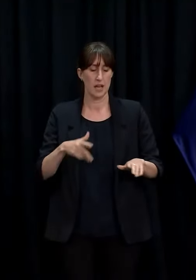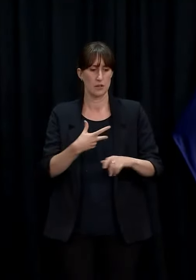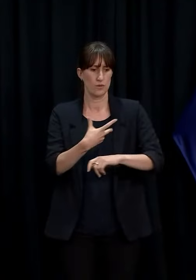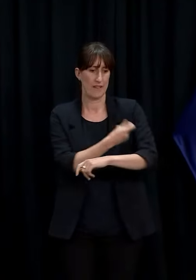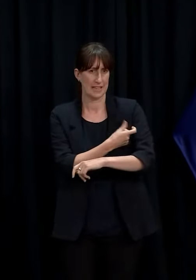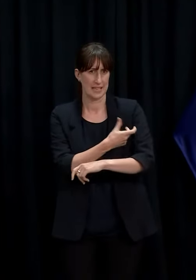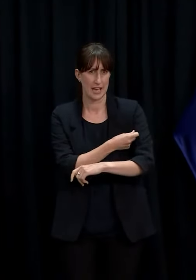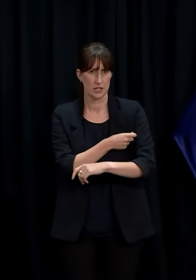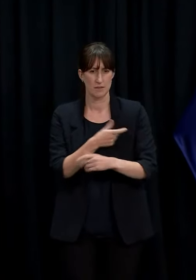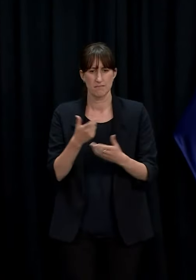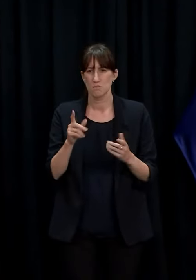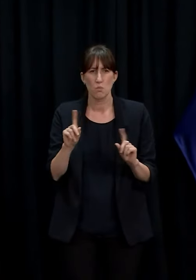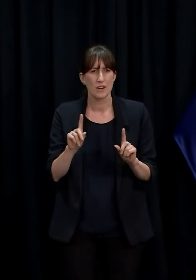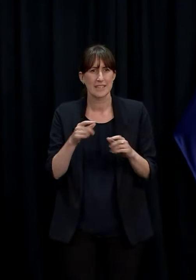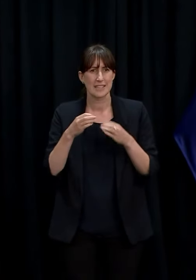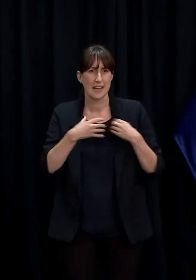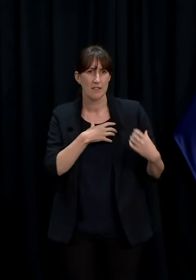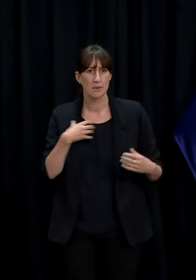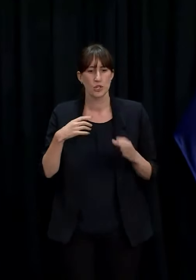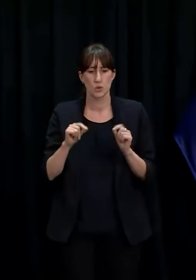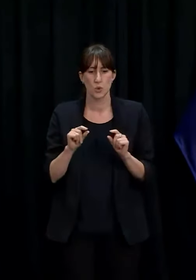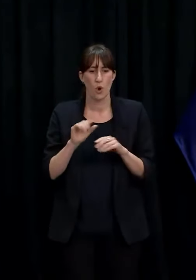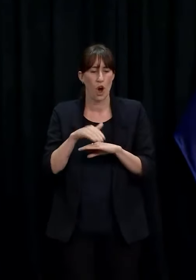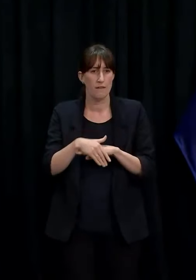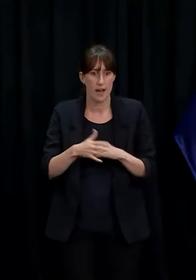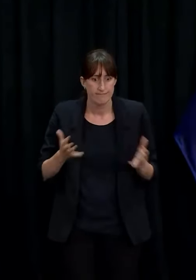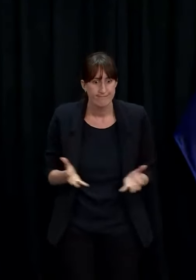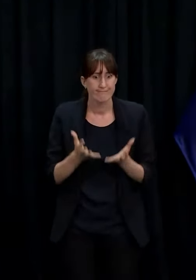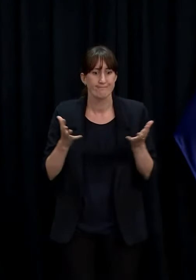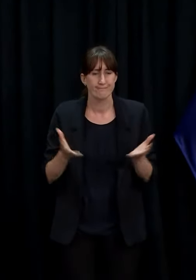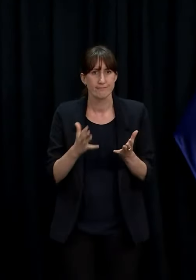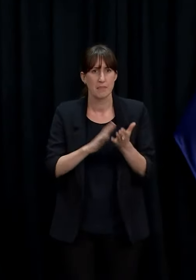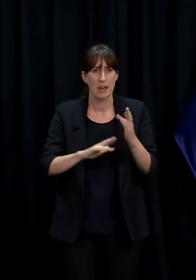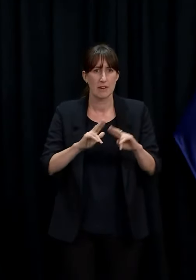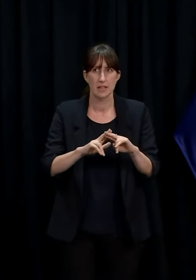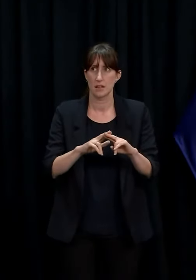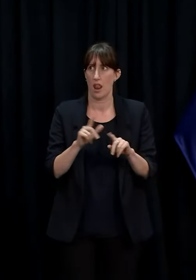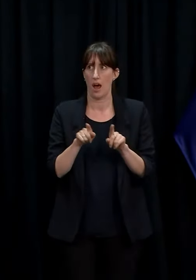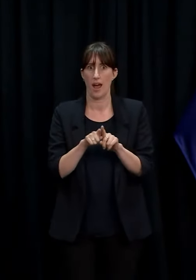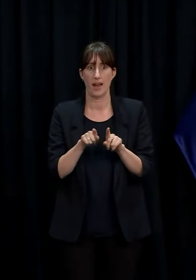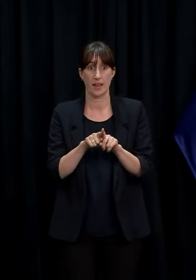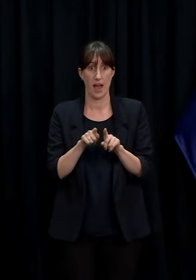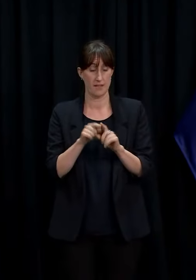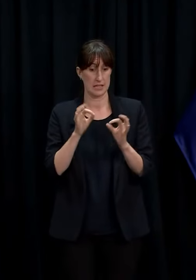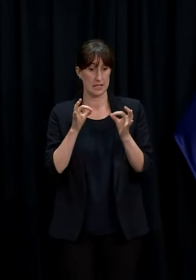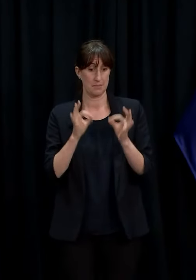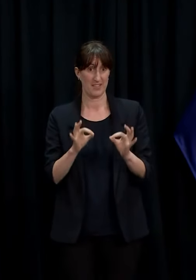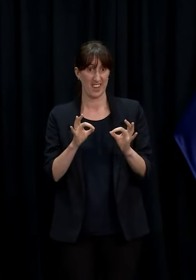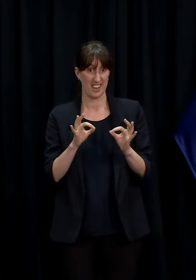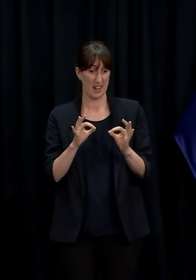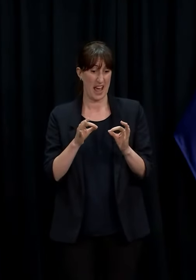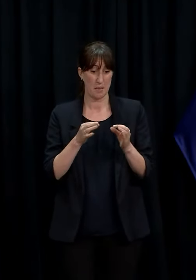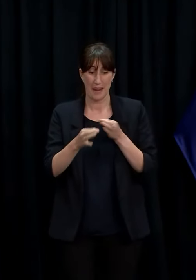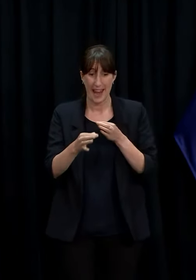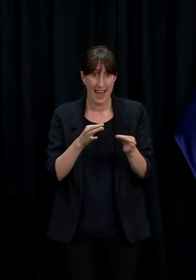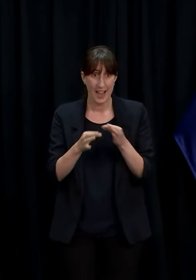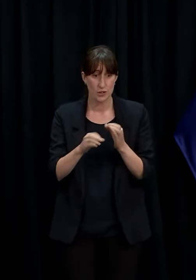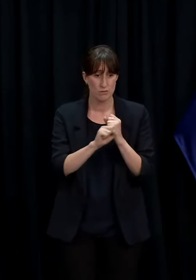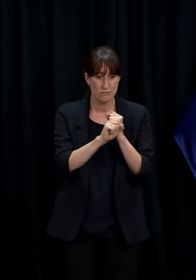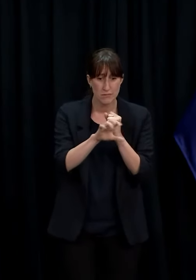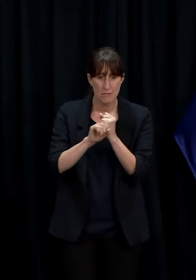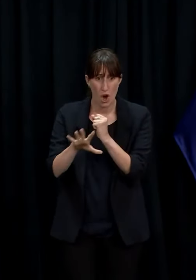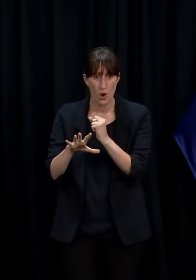may be? Are you putting more money into advertising? Are you trying to educate with schools? Can you just be specific? Yeah, so there's still quite a bit of money going into